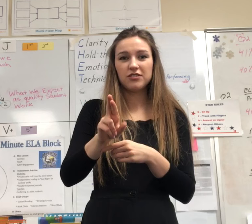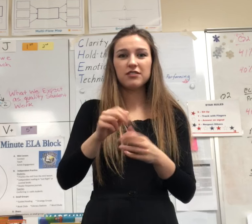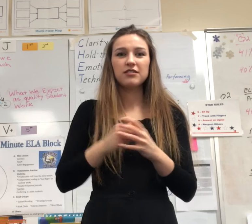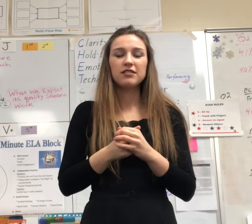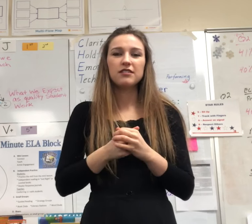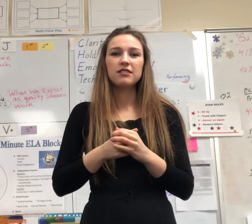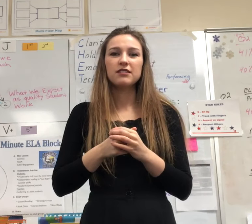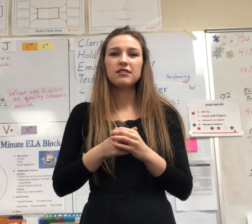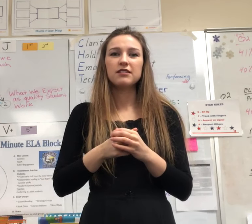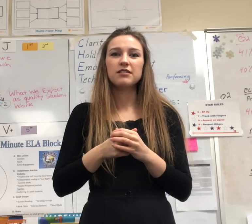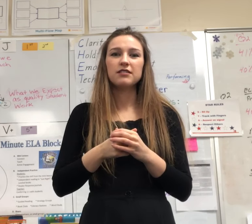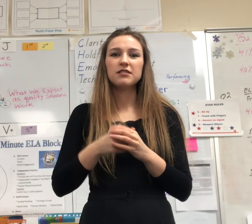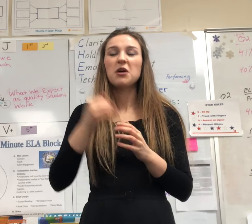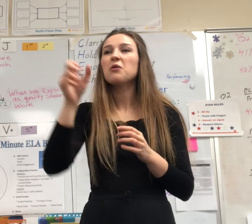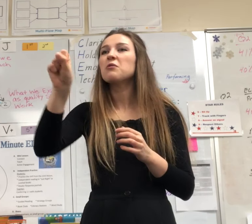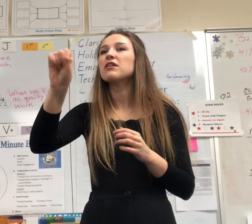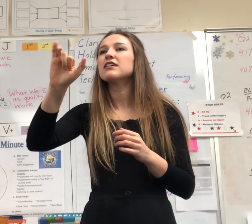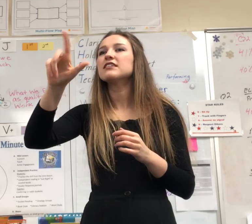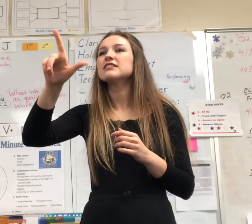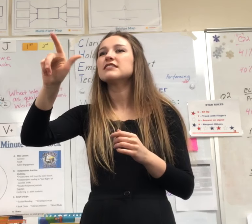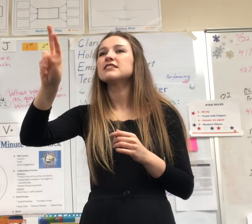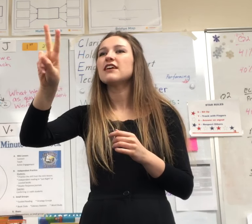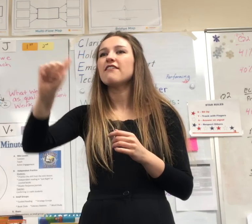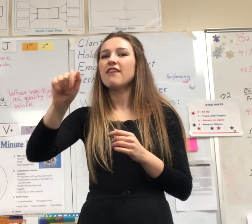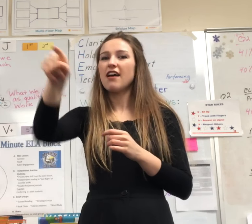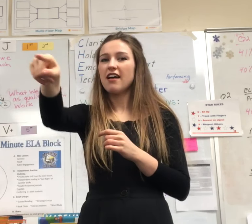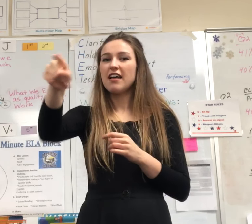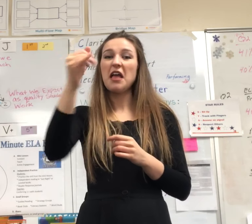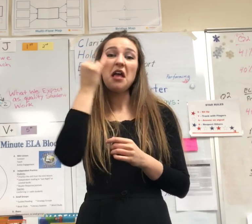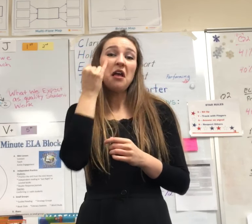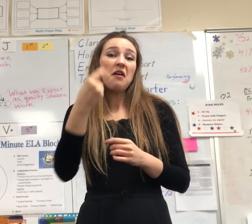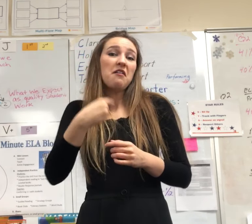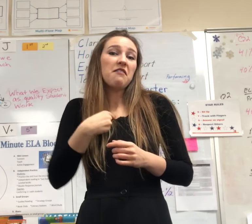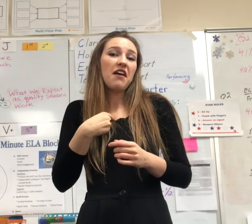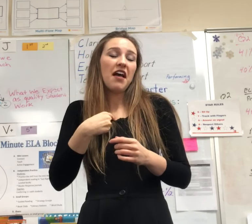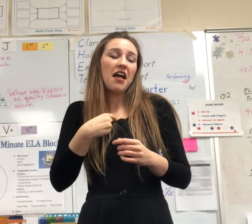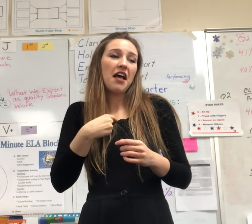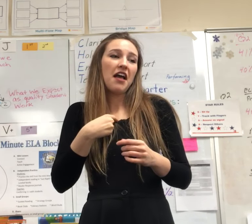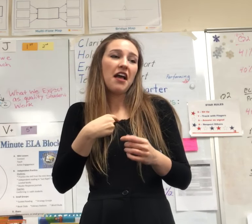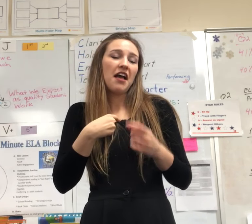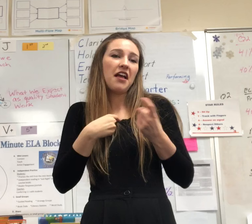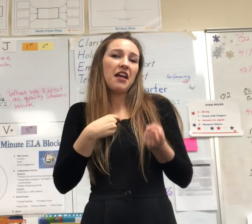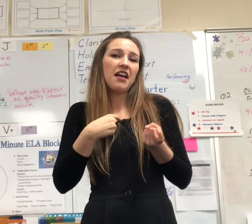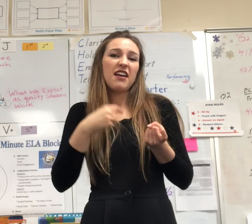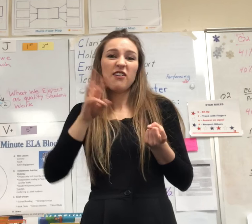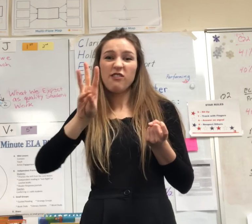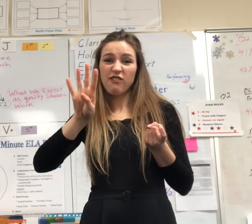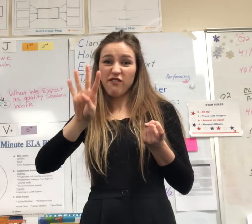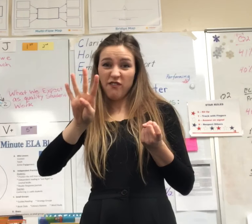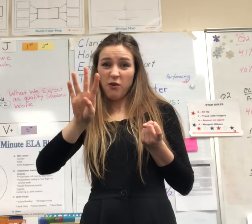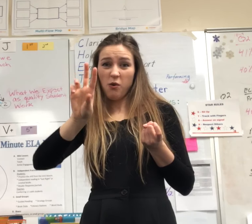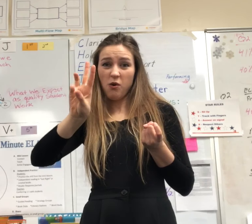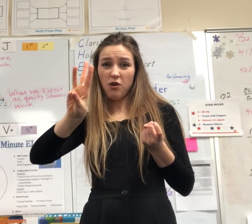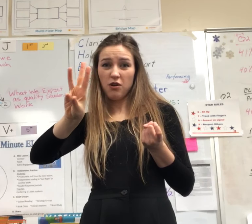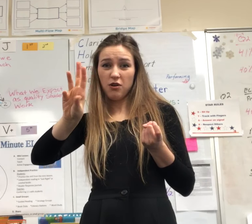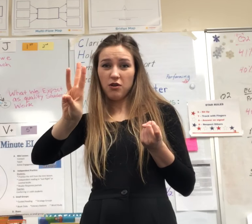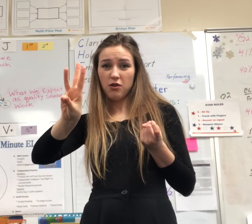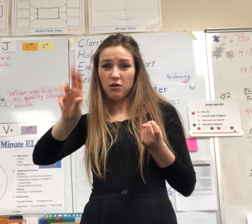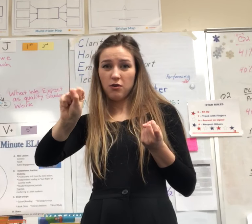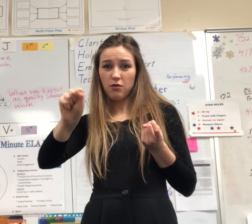I put it on the hook, how is the effect of the motion on this vehicle going